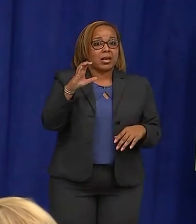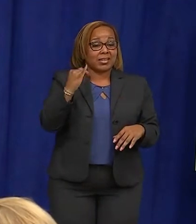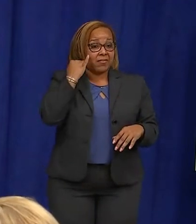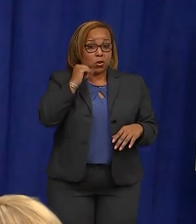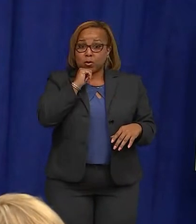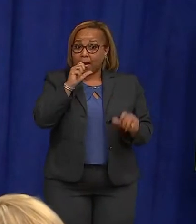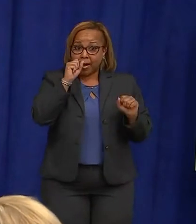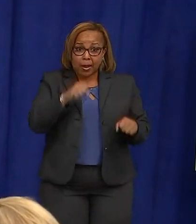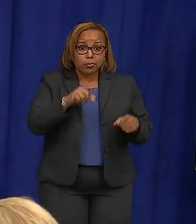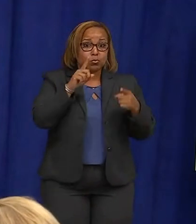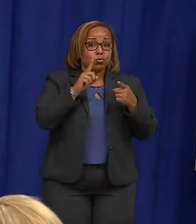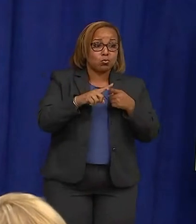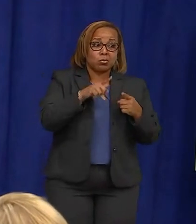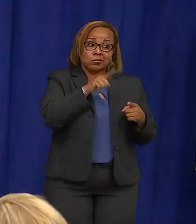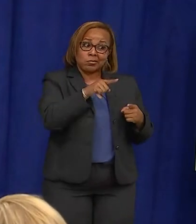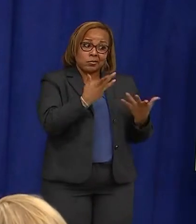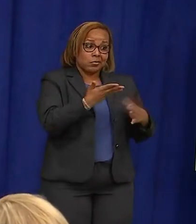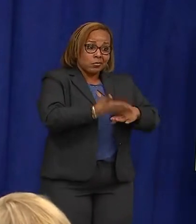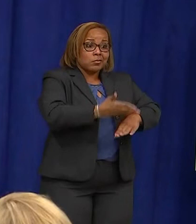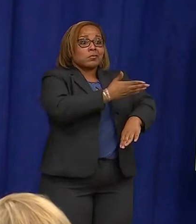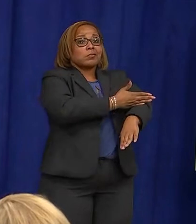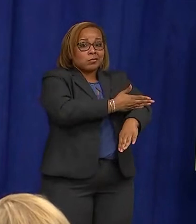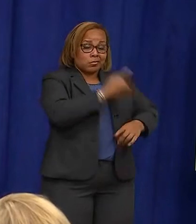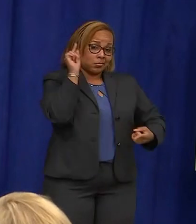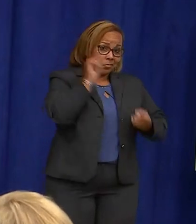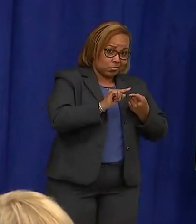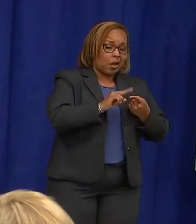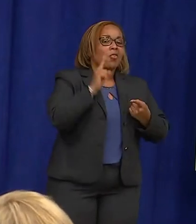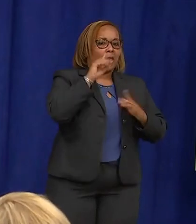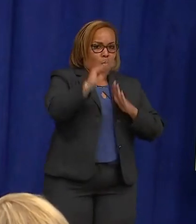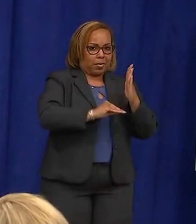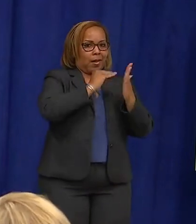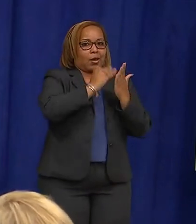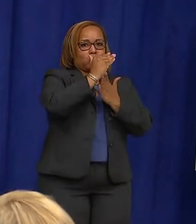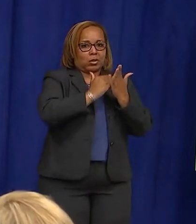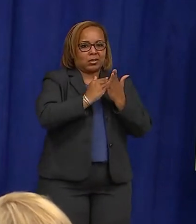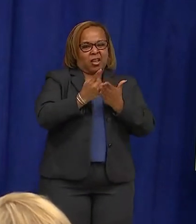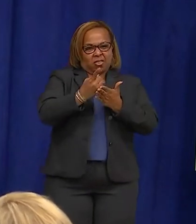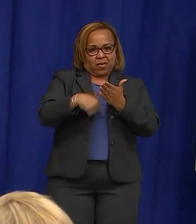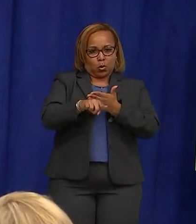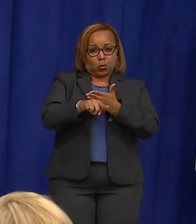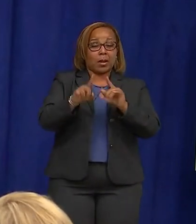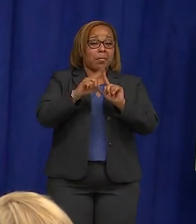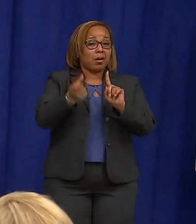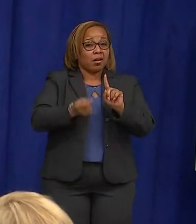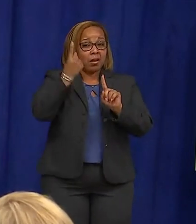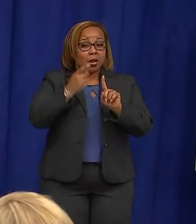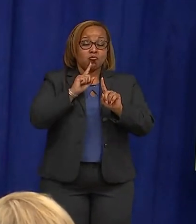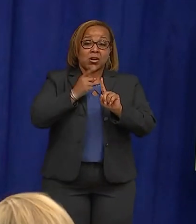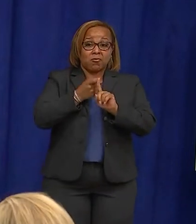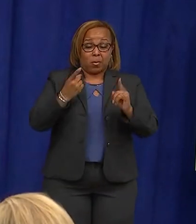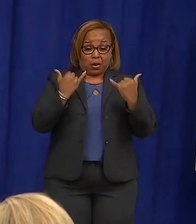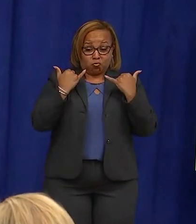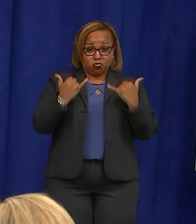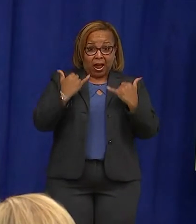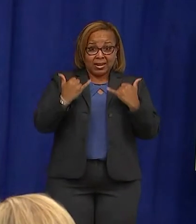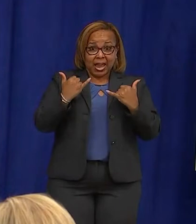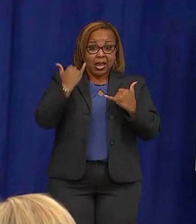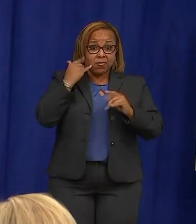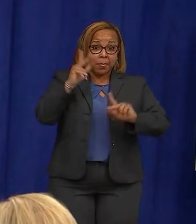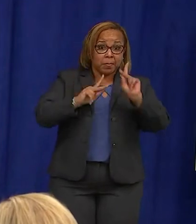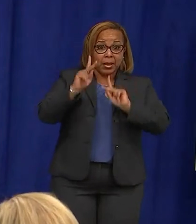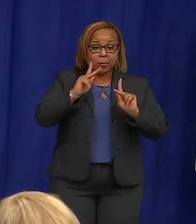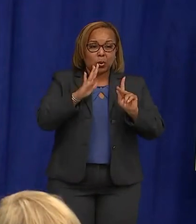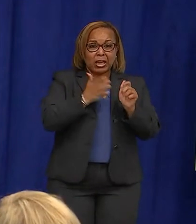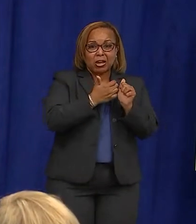if they're not able to turn this around, they would be added to the list the following week. But the bottom line is really from right now, if people